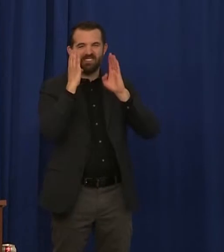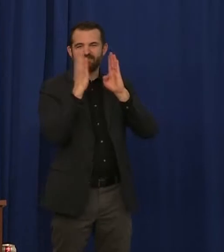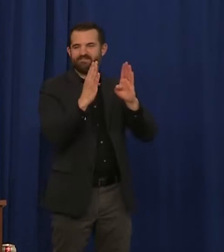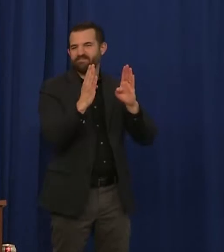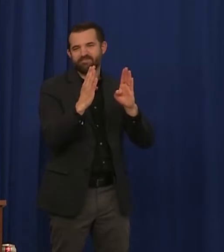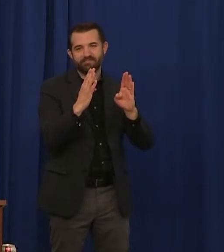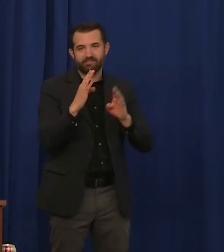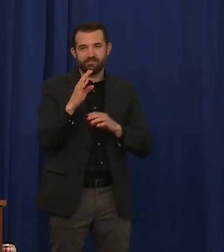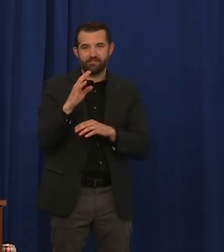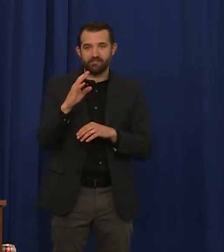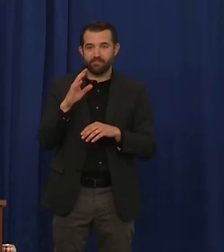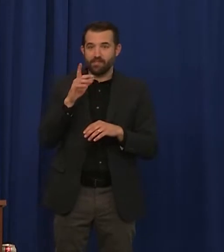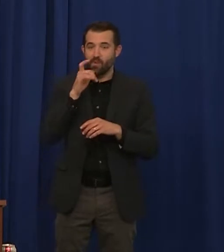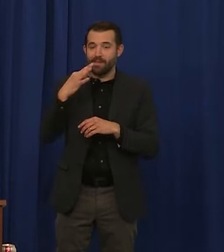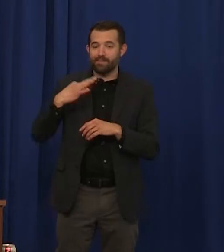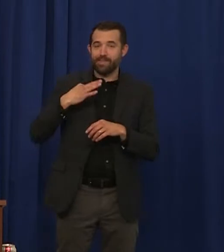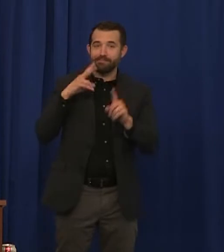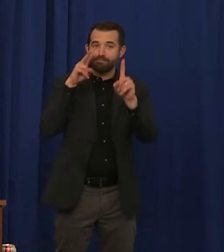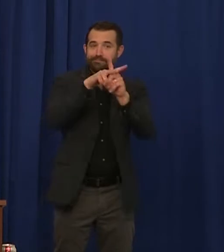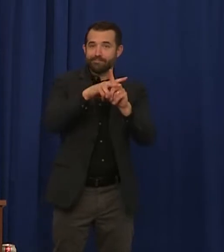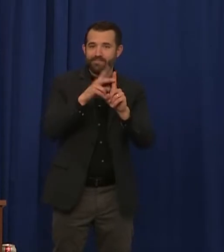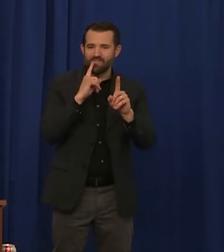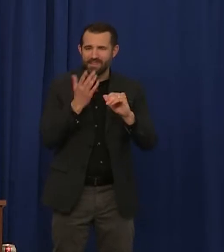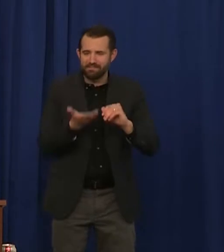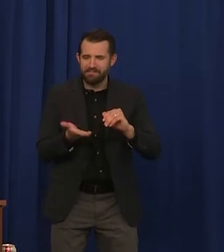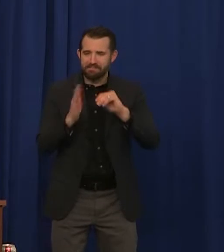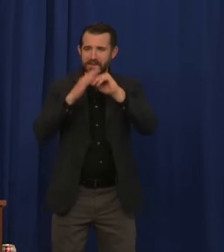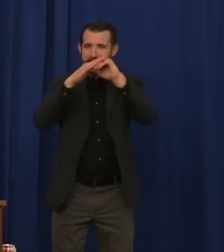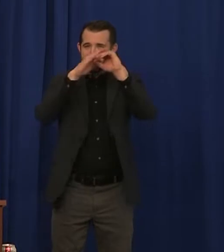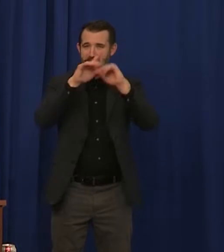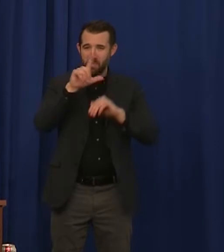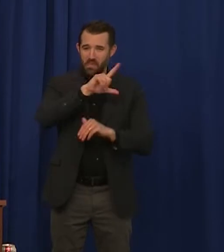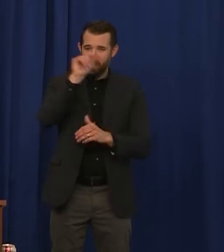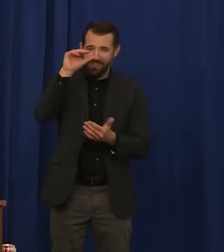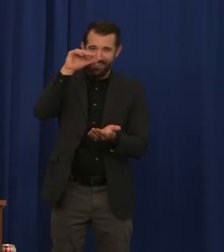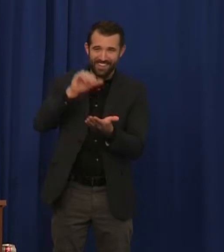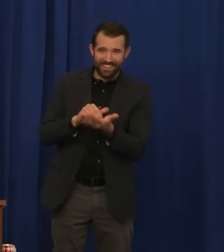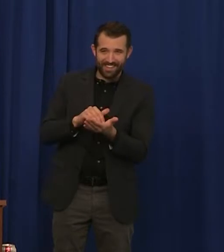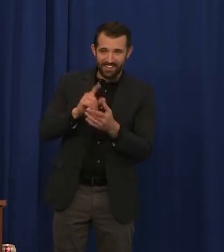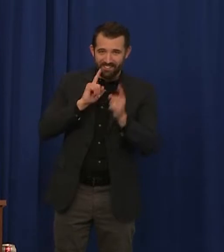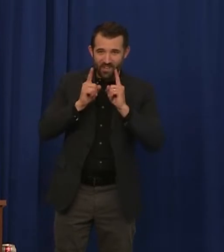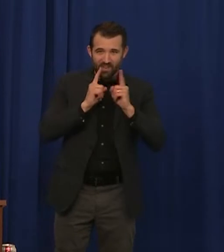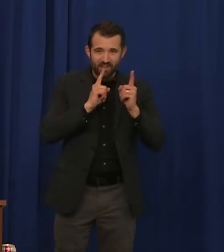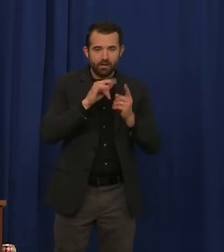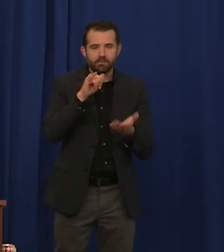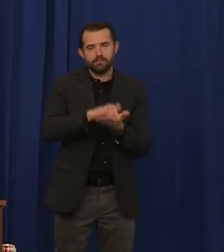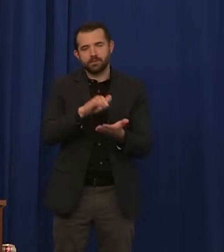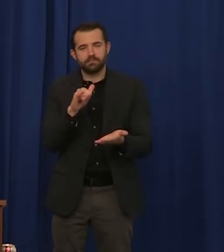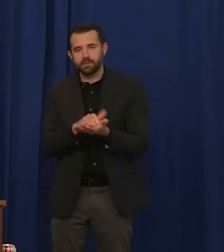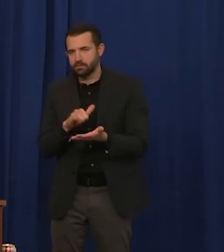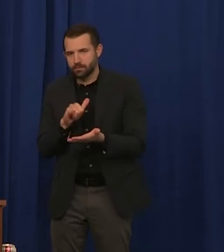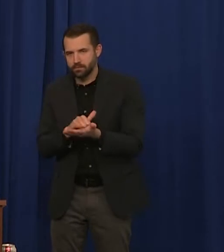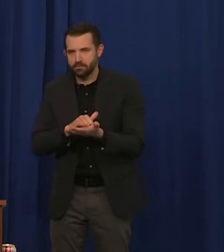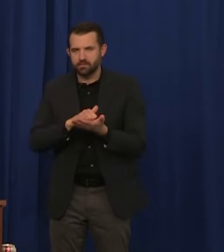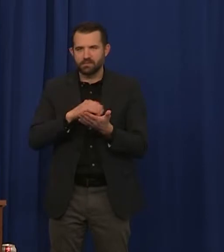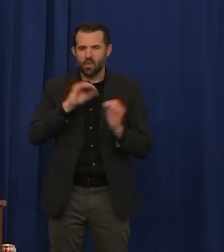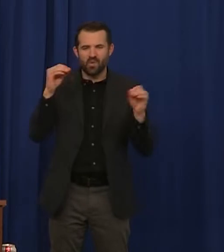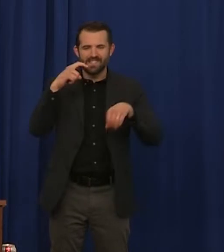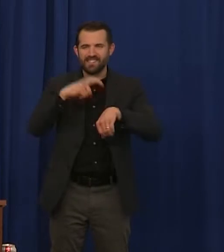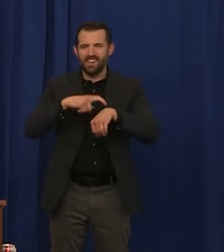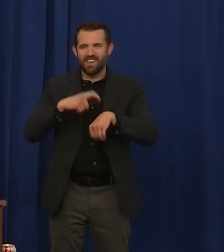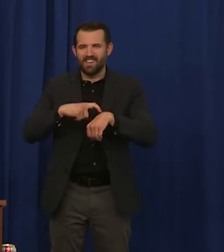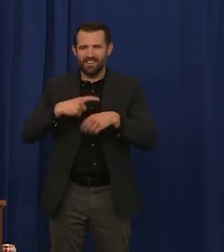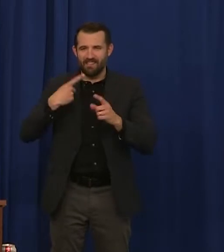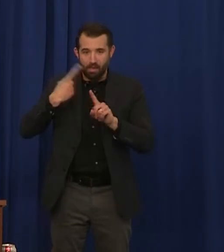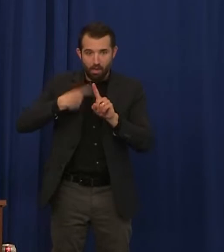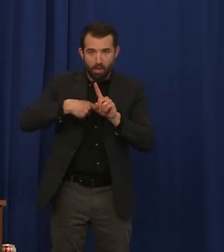pandemic, these interviews would have stretched out for months. This is unacceptable. Our goal was to